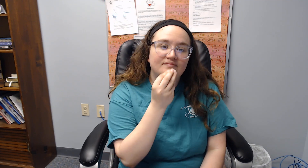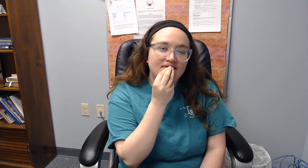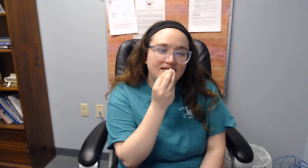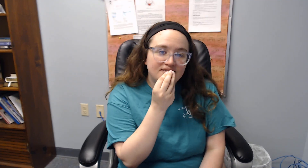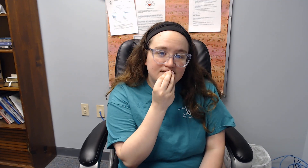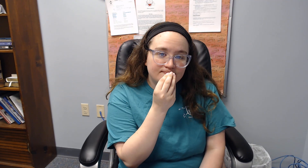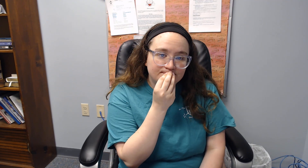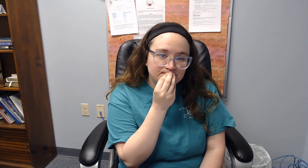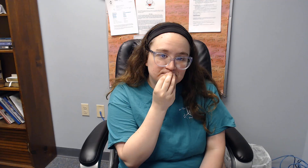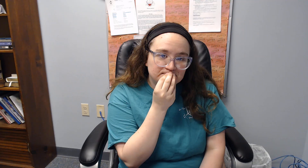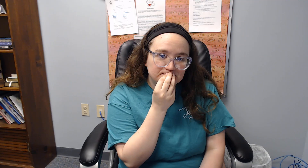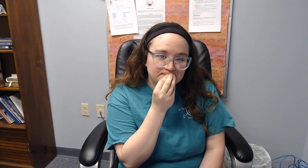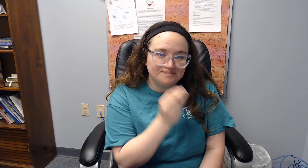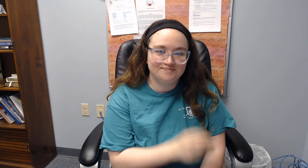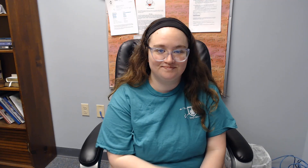Eat.